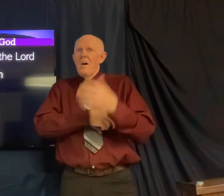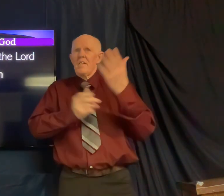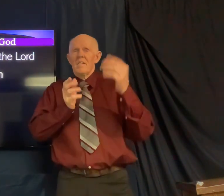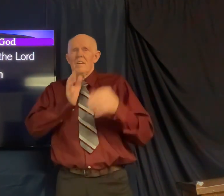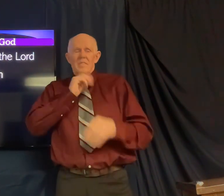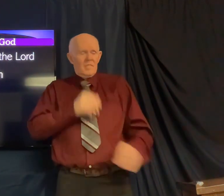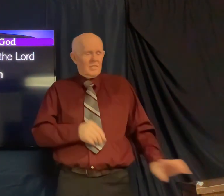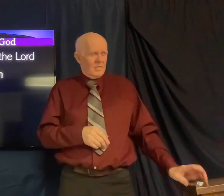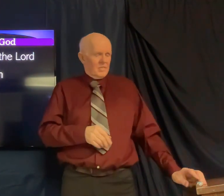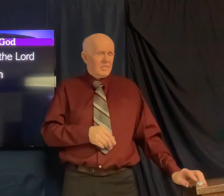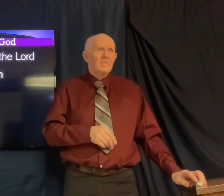his faithfulness.